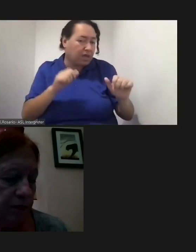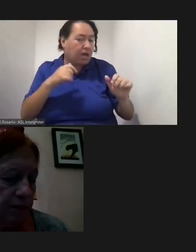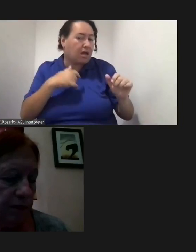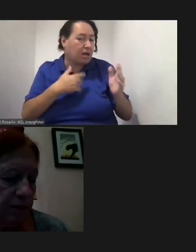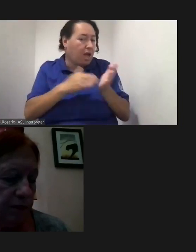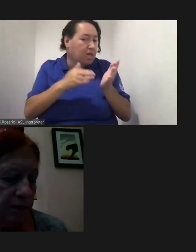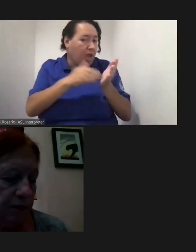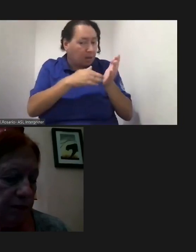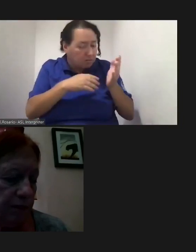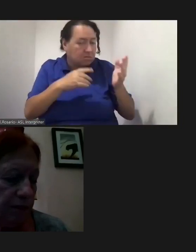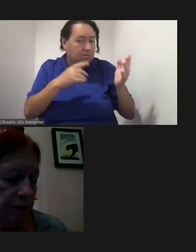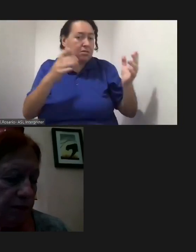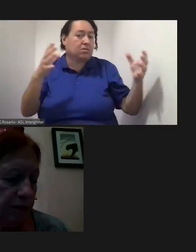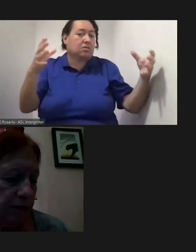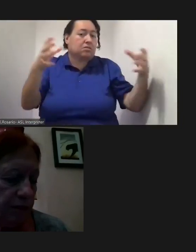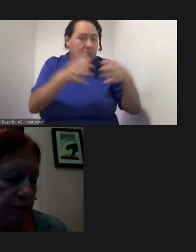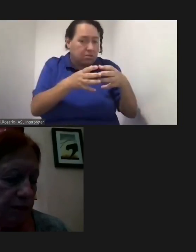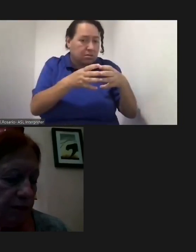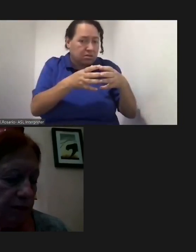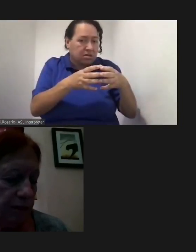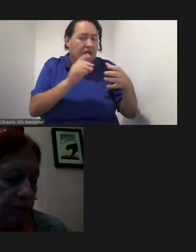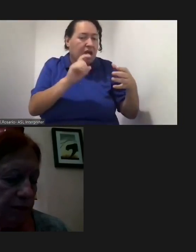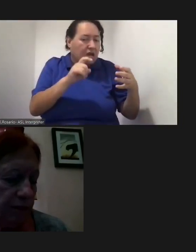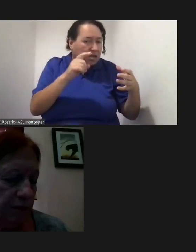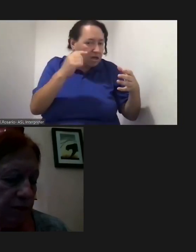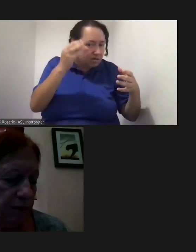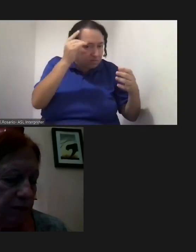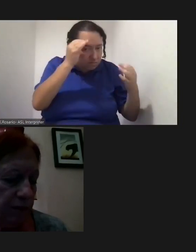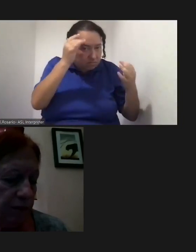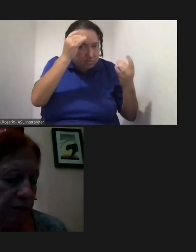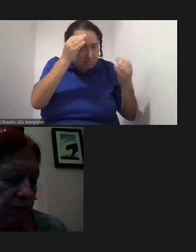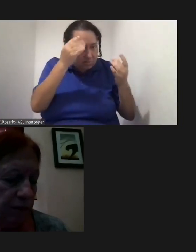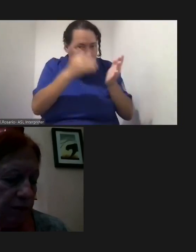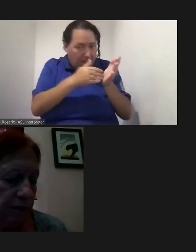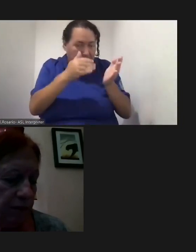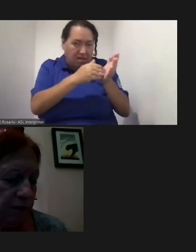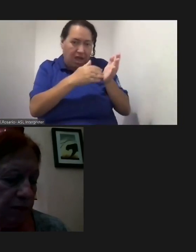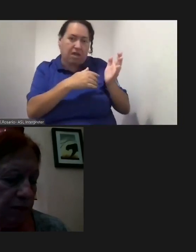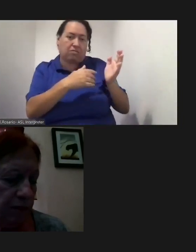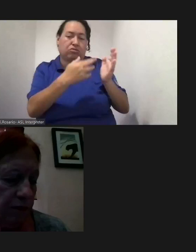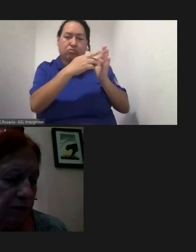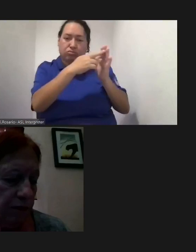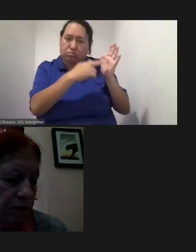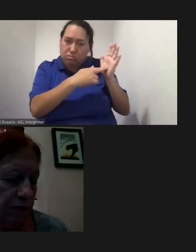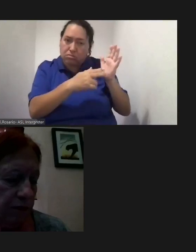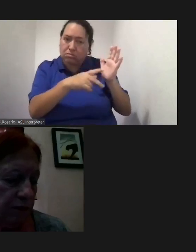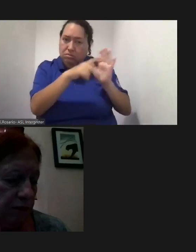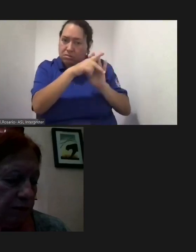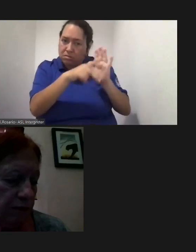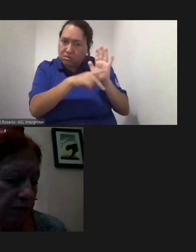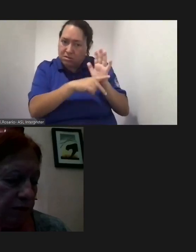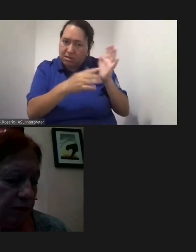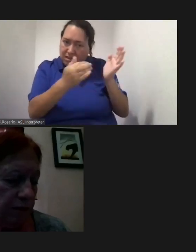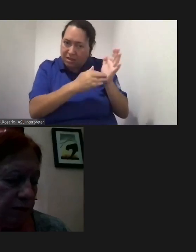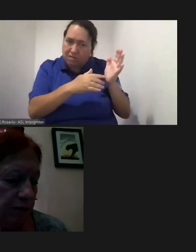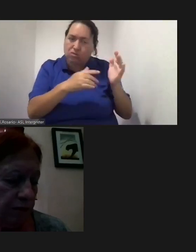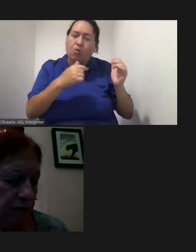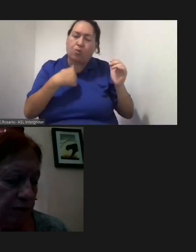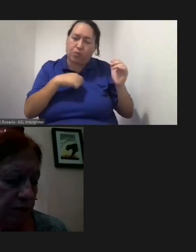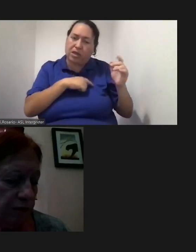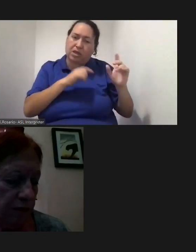protocols, adhere to the preventive mitigation efforts so we can continue